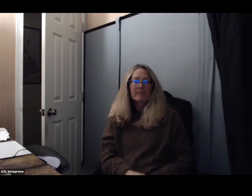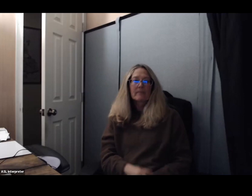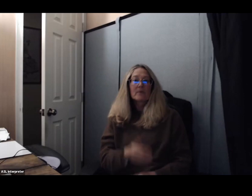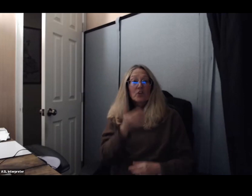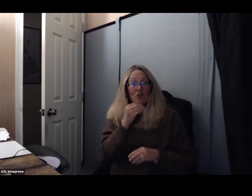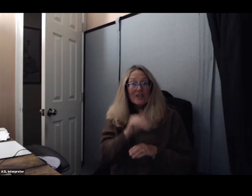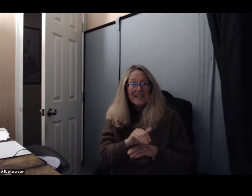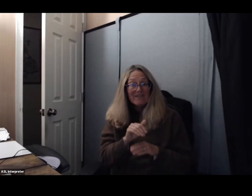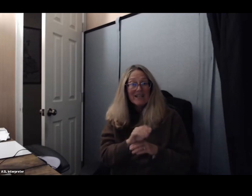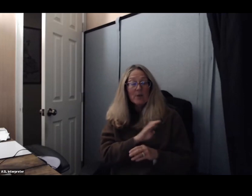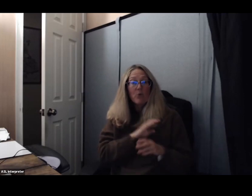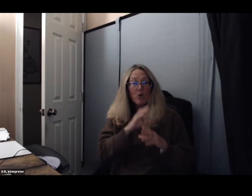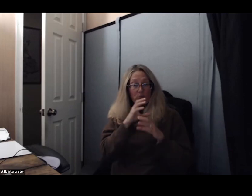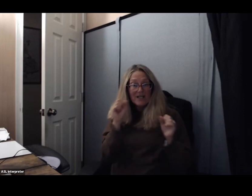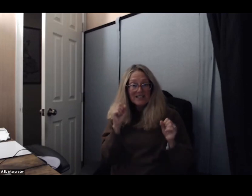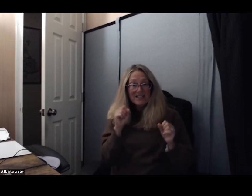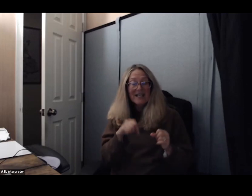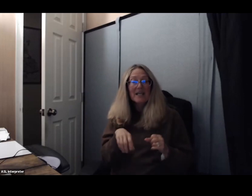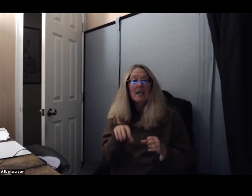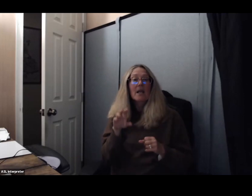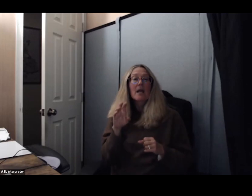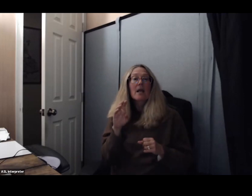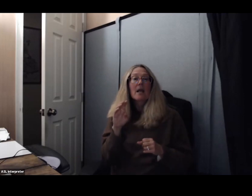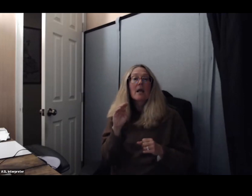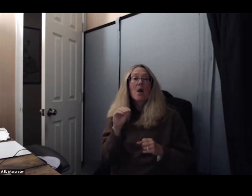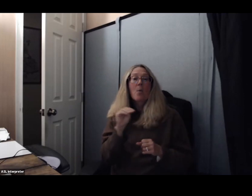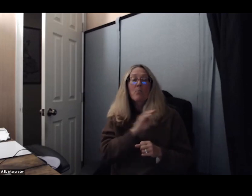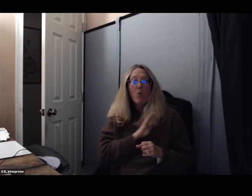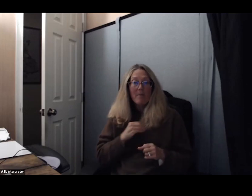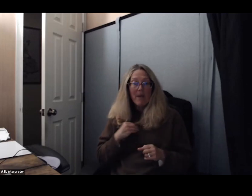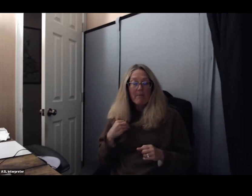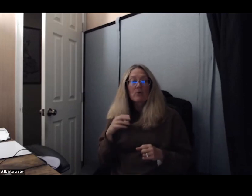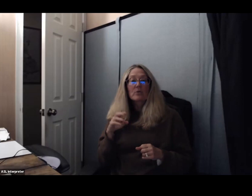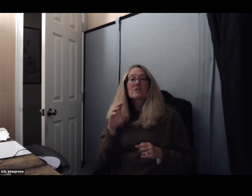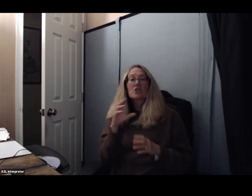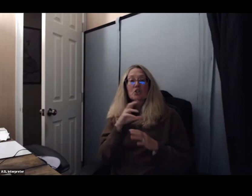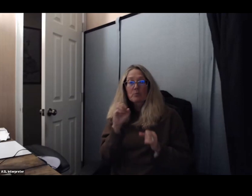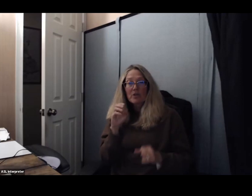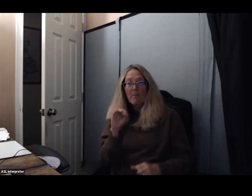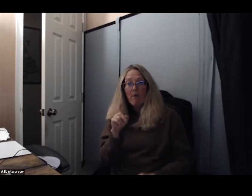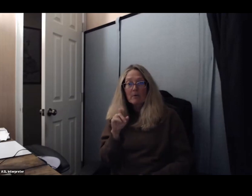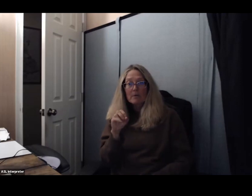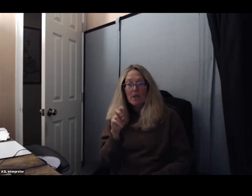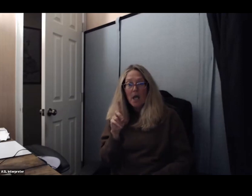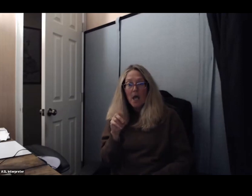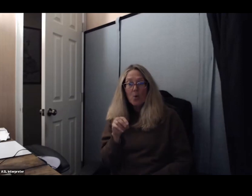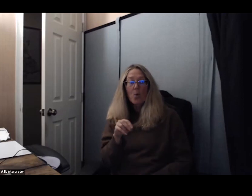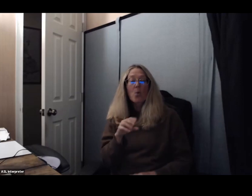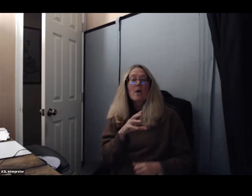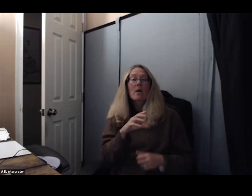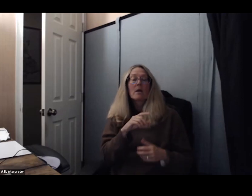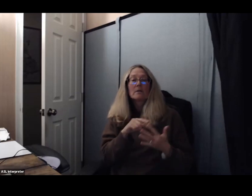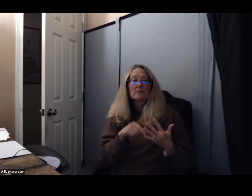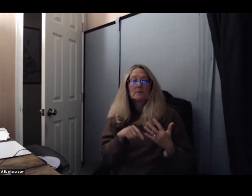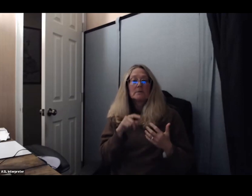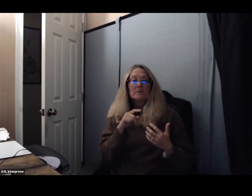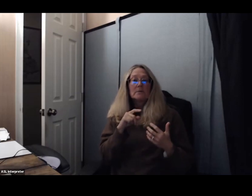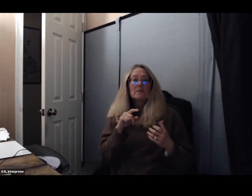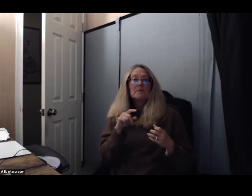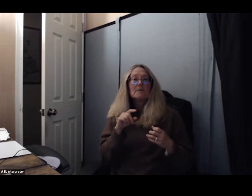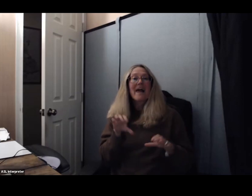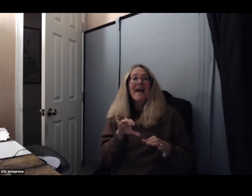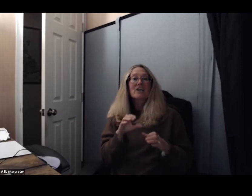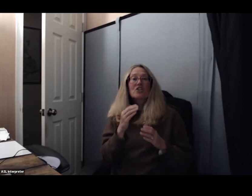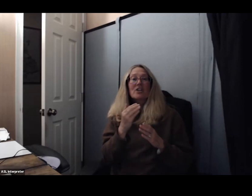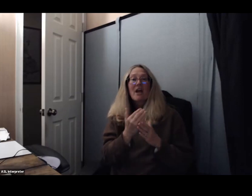Good evening, Board President Sims Moten, board members, Superintendent Maldonado. Bringing forward to you tonight the action item